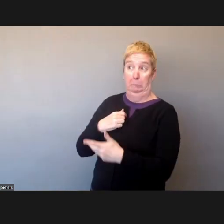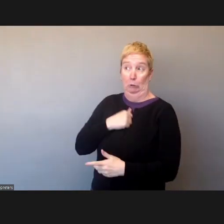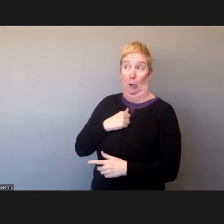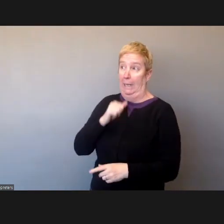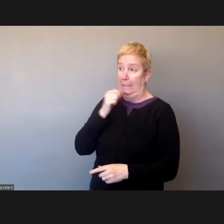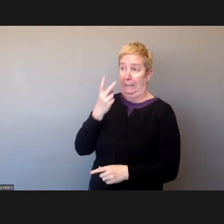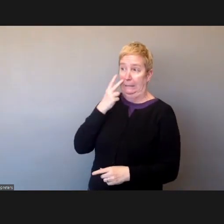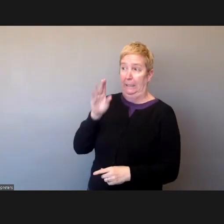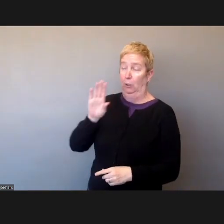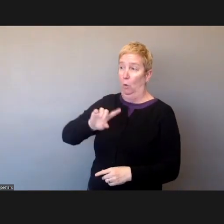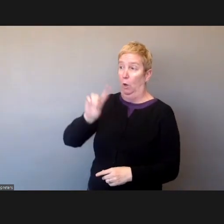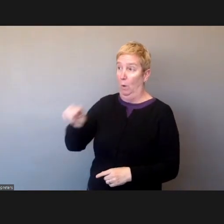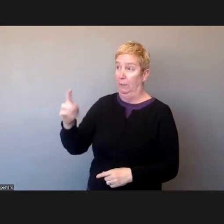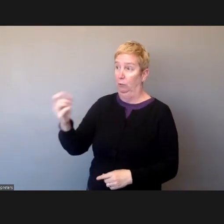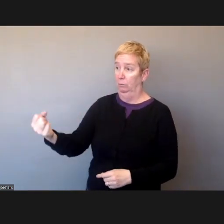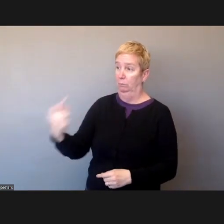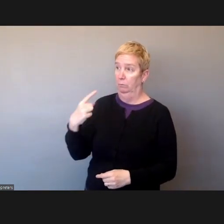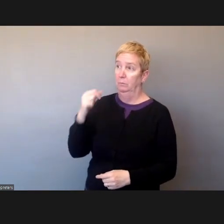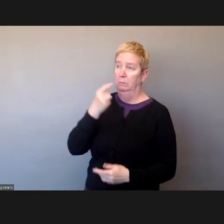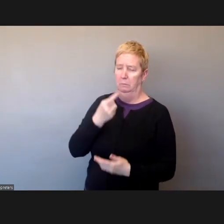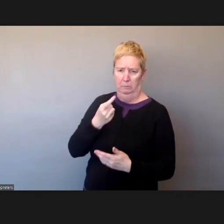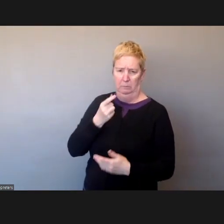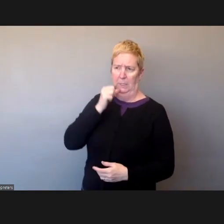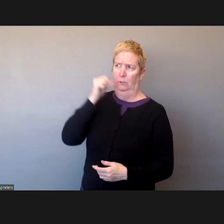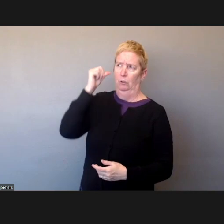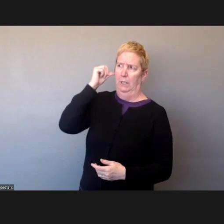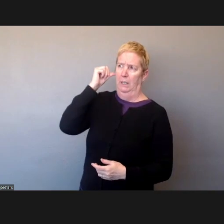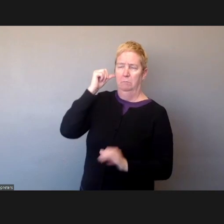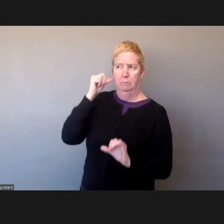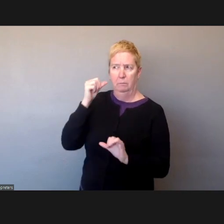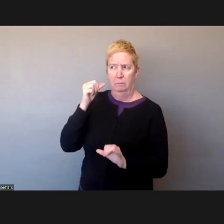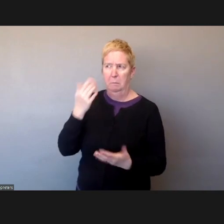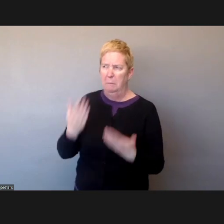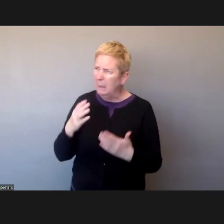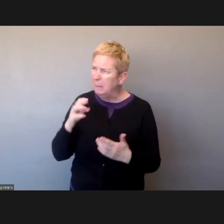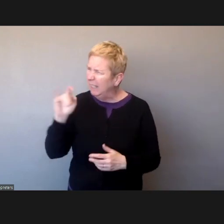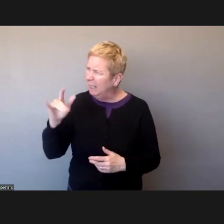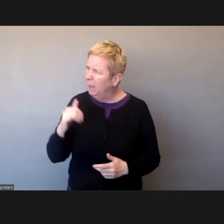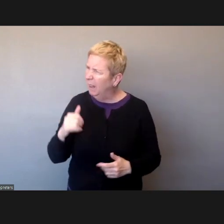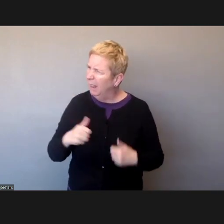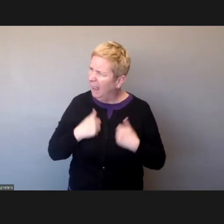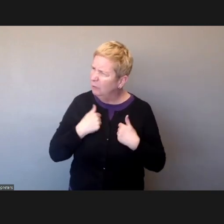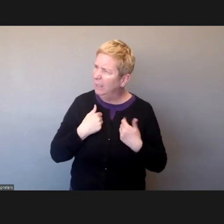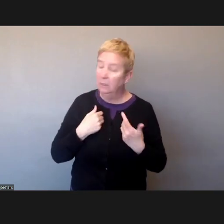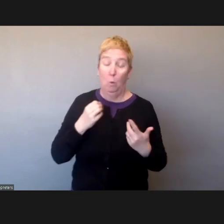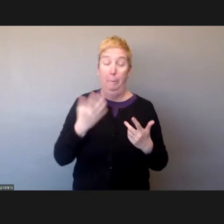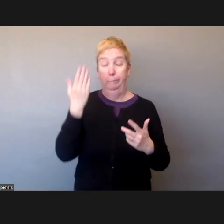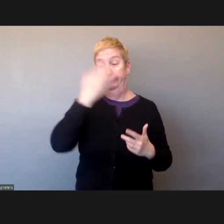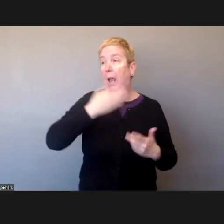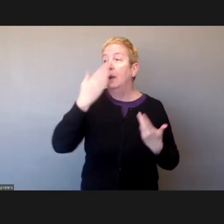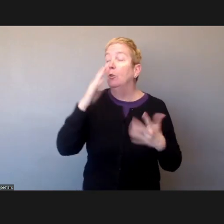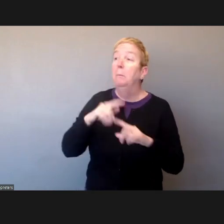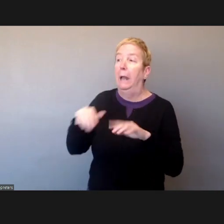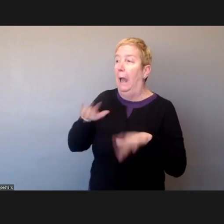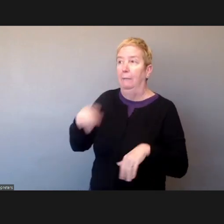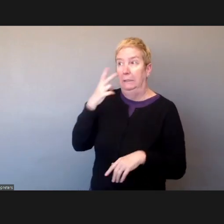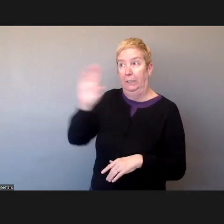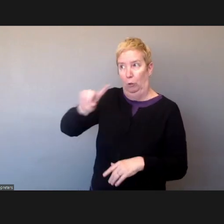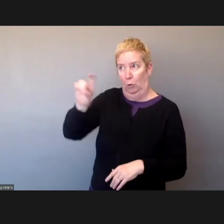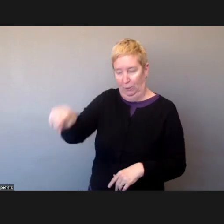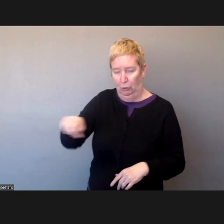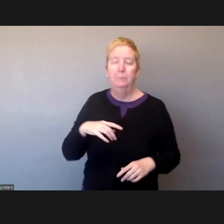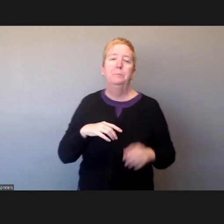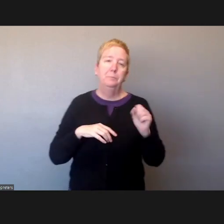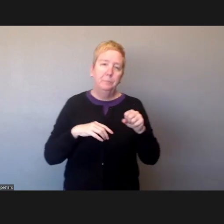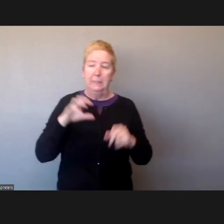for that. My team hadn't received anything. So maybe there was an email address error. We just missed it. So I apologize for that. There was a